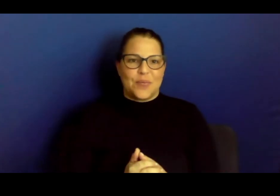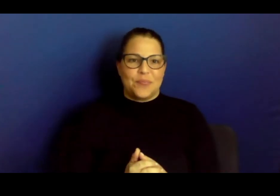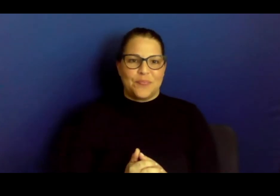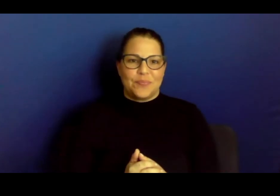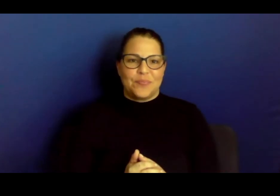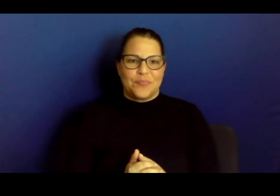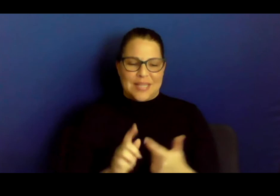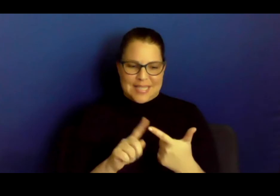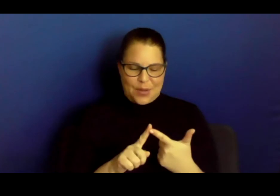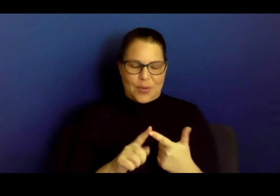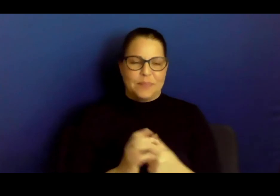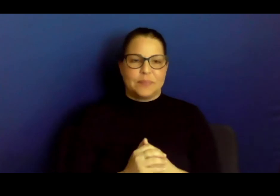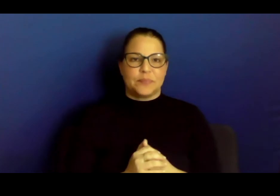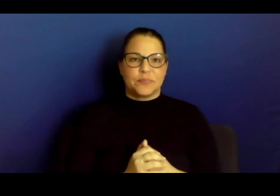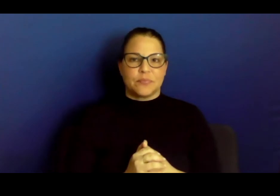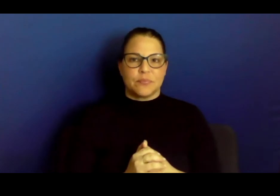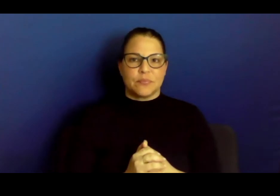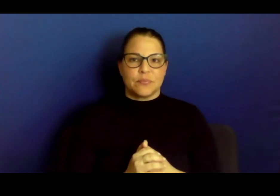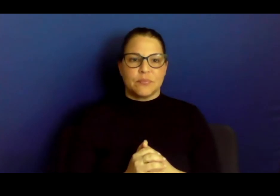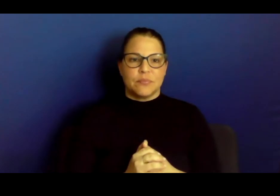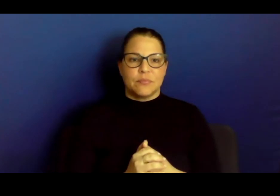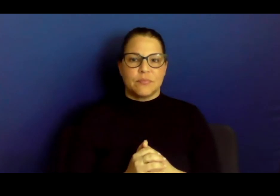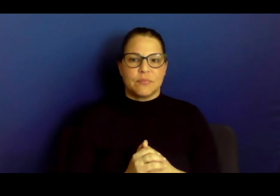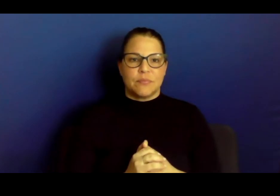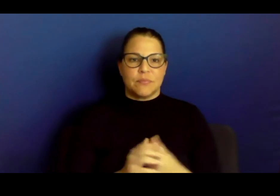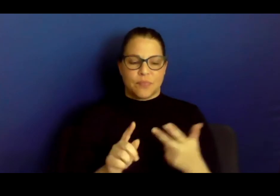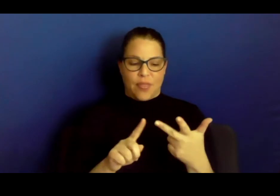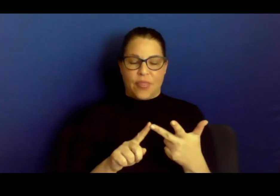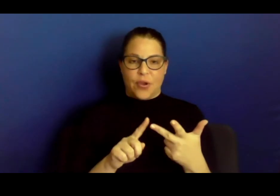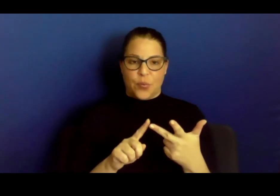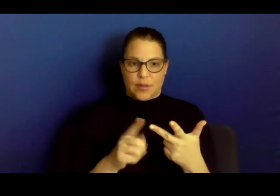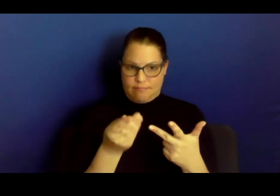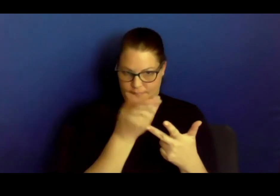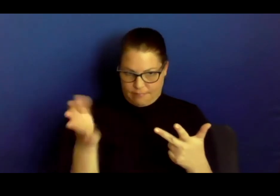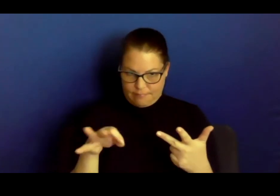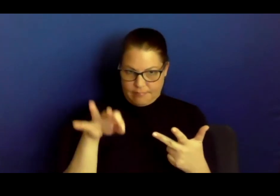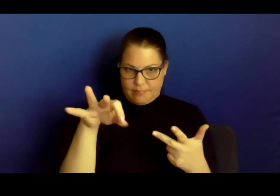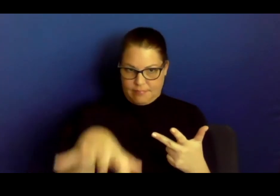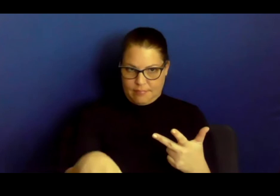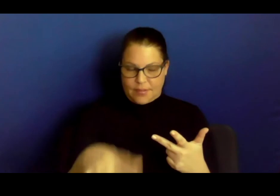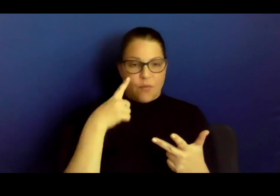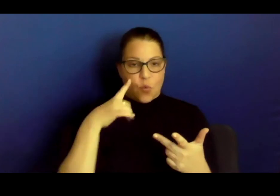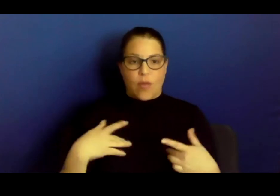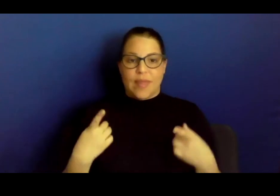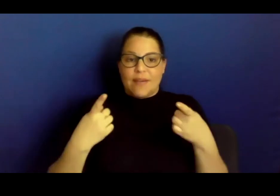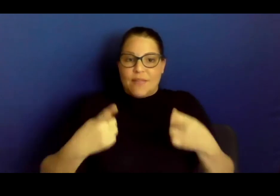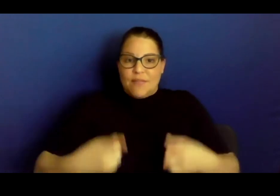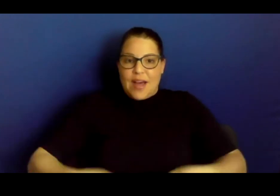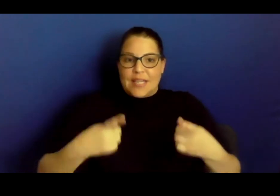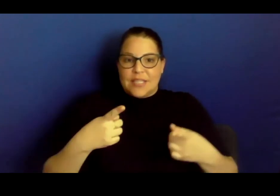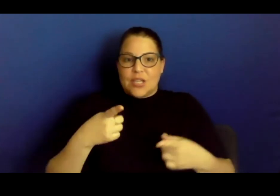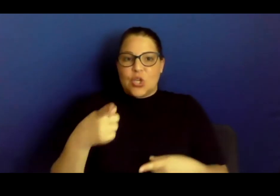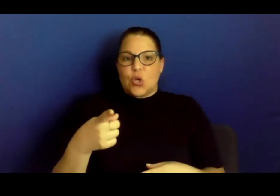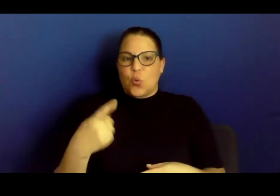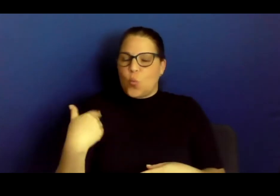So that's the second one. The third one that I can give you at the event is, for you to be an